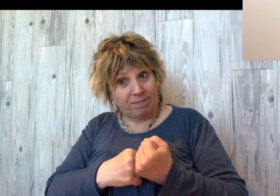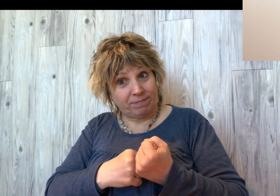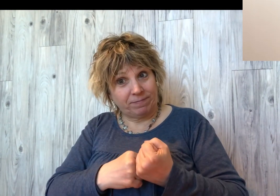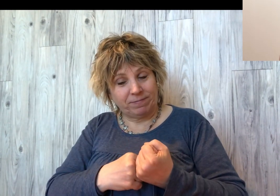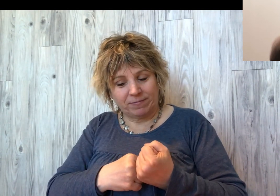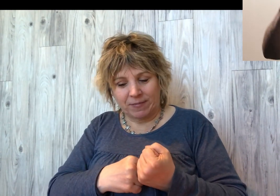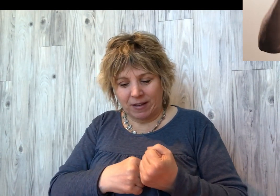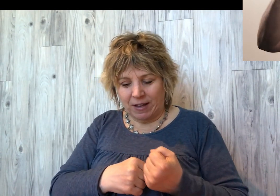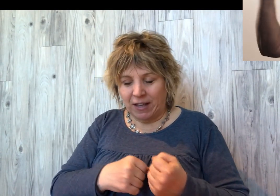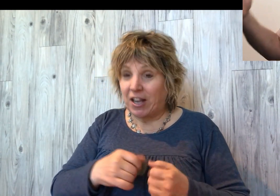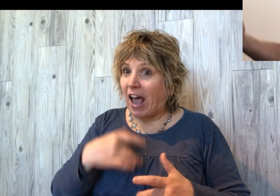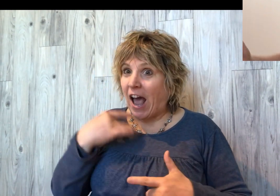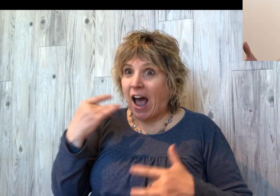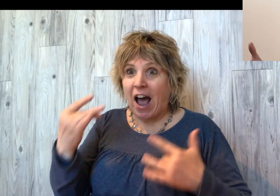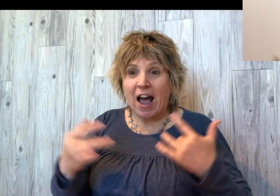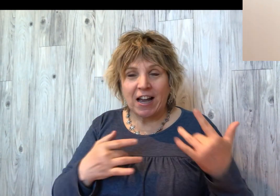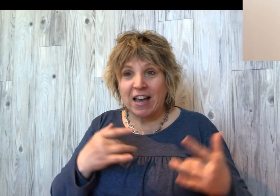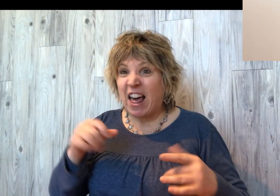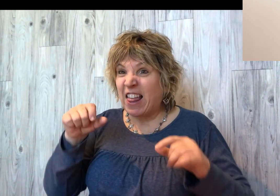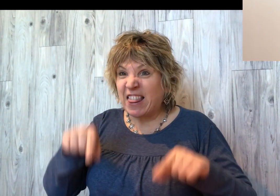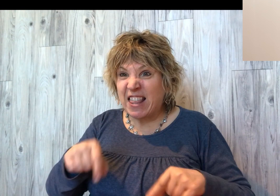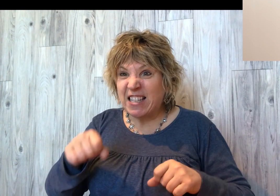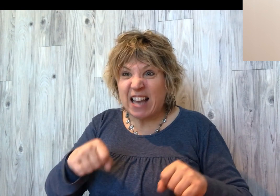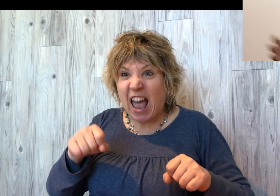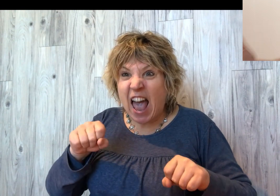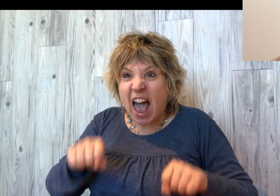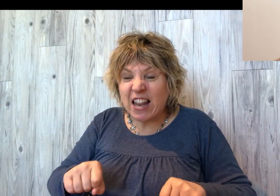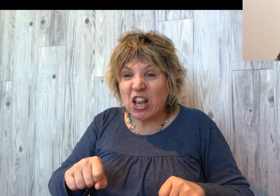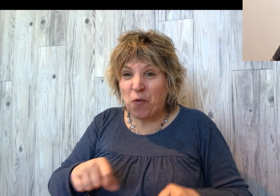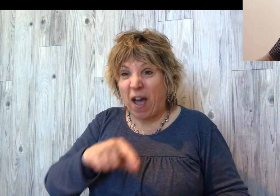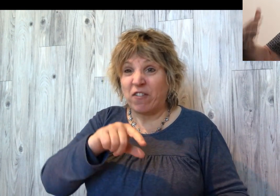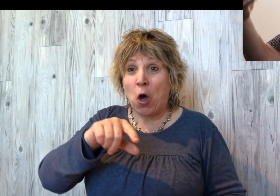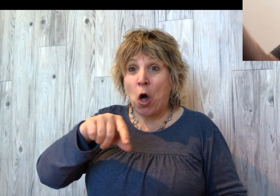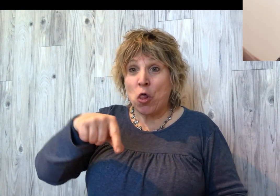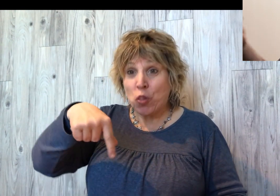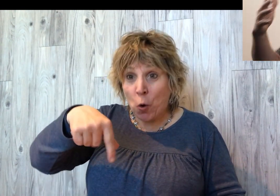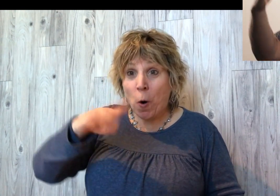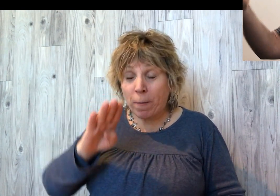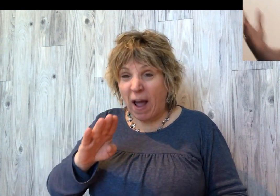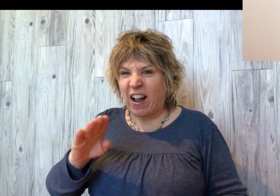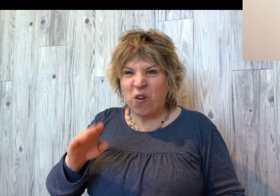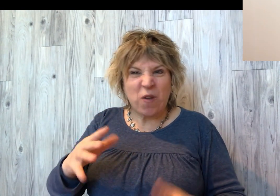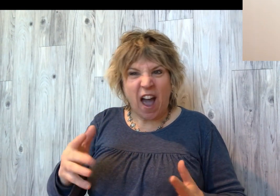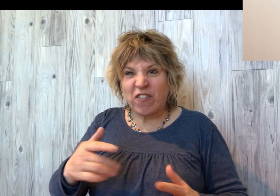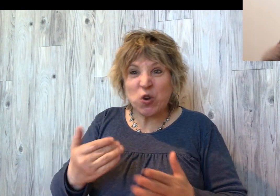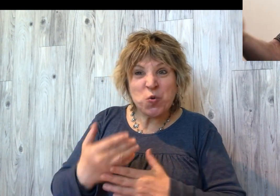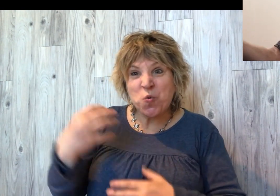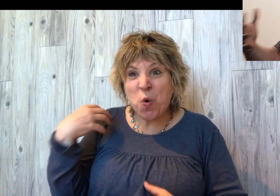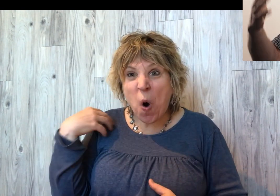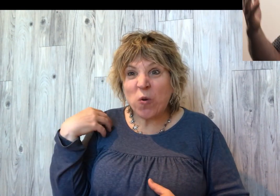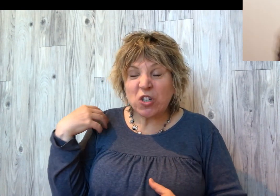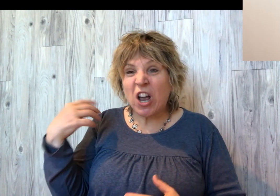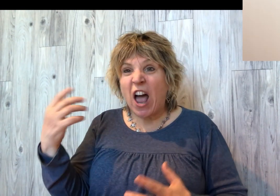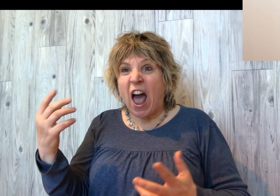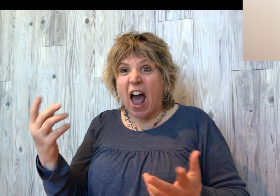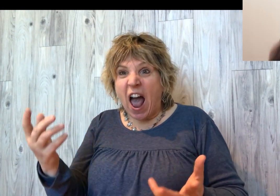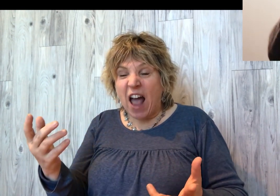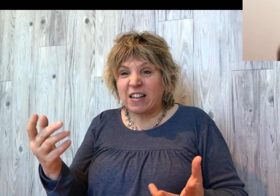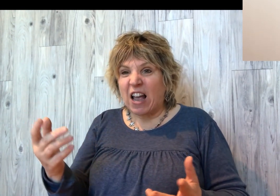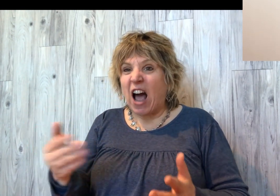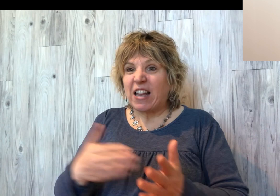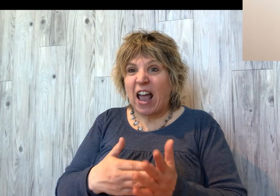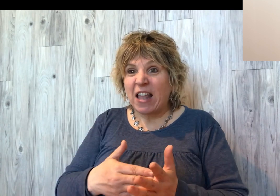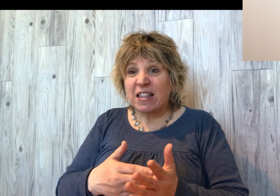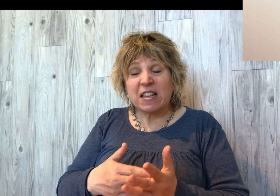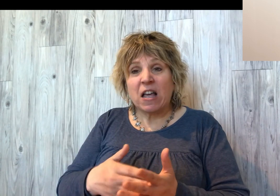fan, you get so excited. This could be the year. We got the quarterback, we got the draft picks, it's all gonna be great. We got a new coach, everything's gonna be wonderful. And